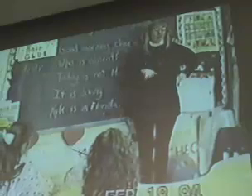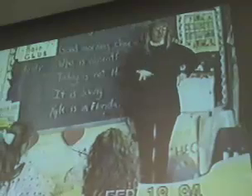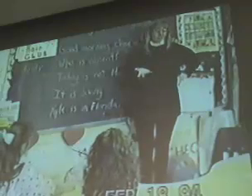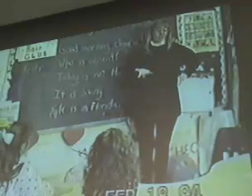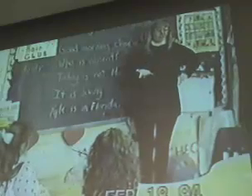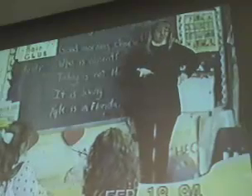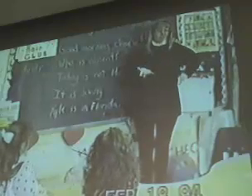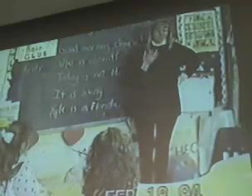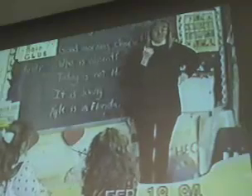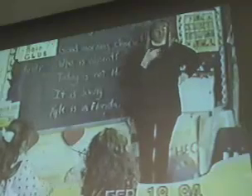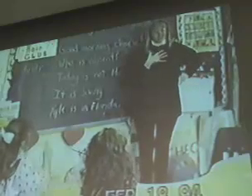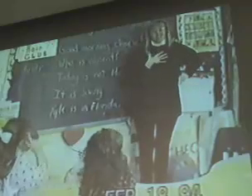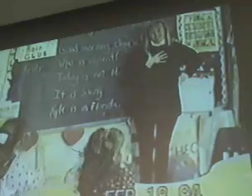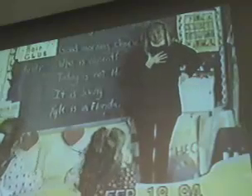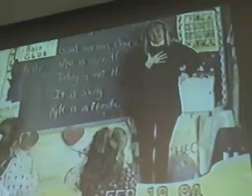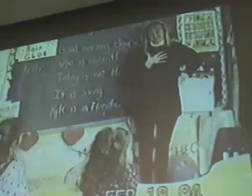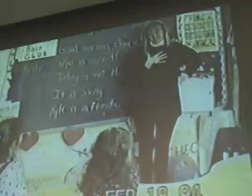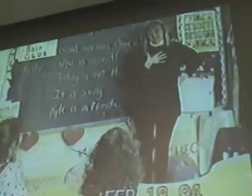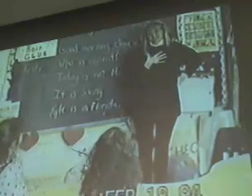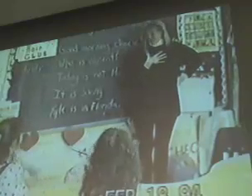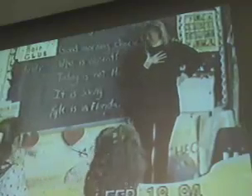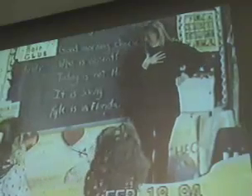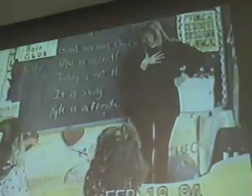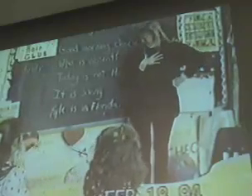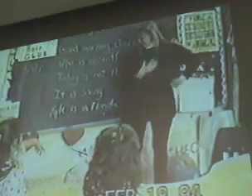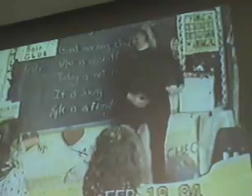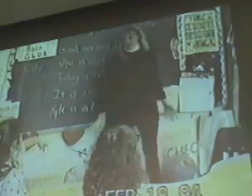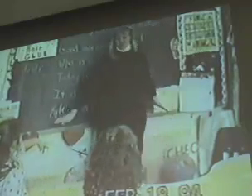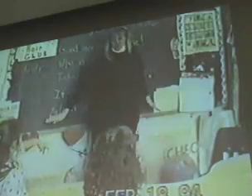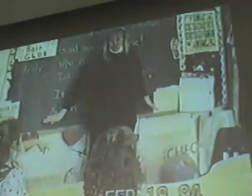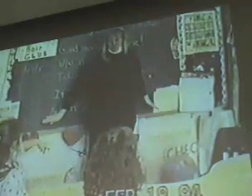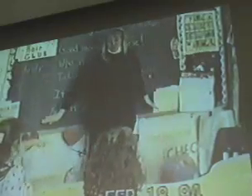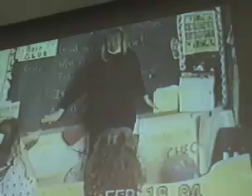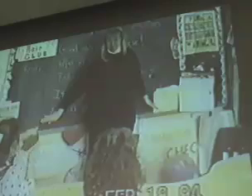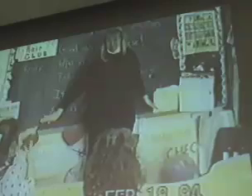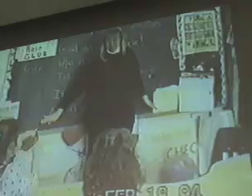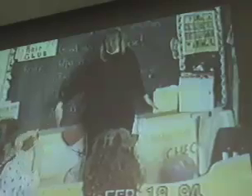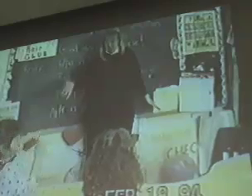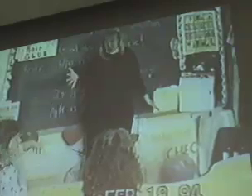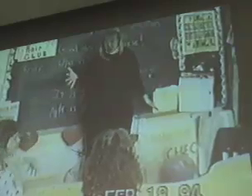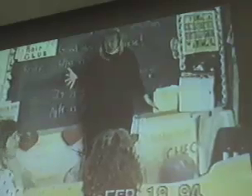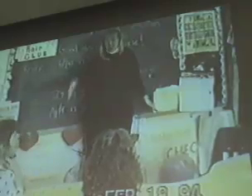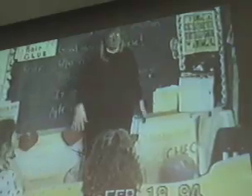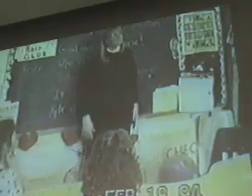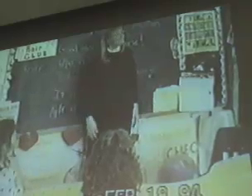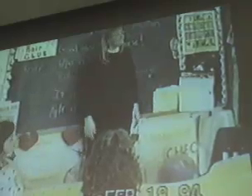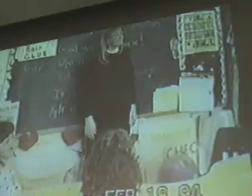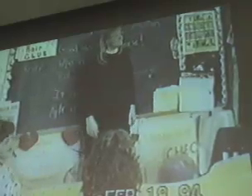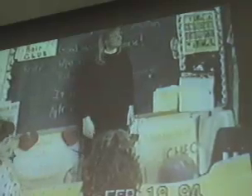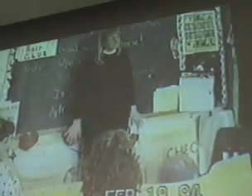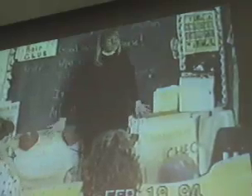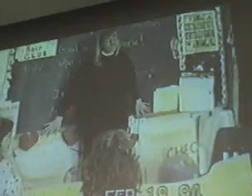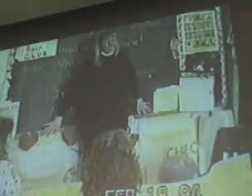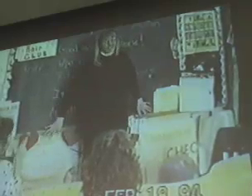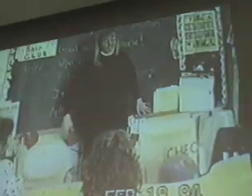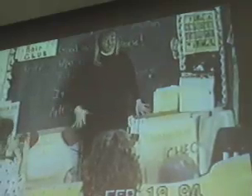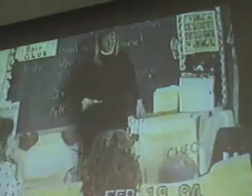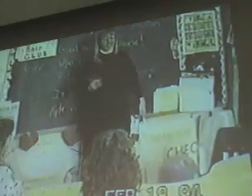in Florida. Too bad, babe. Yeah, I know he's in Florida. So she's jumped down and already read the sentence. Never mind. Okay.